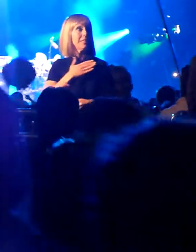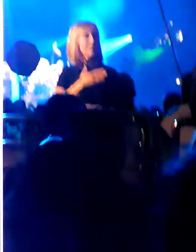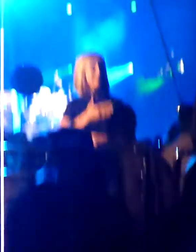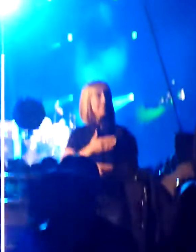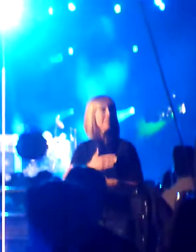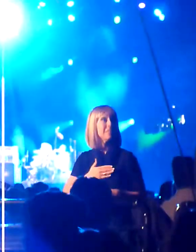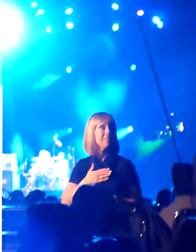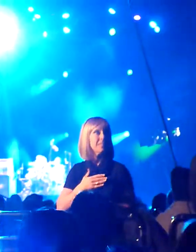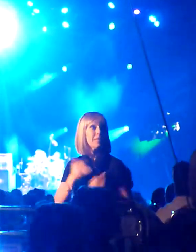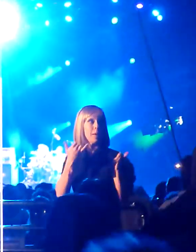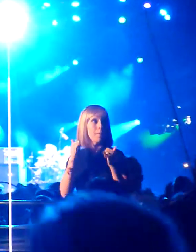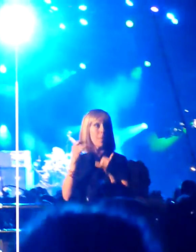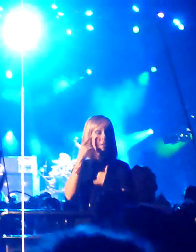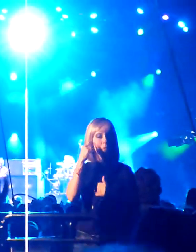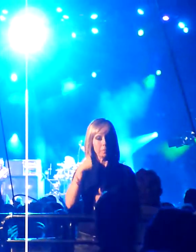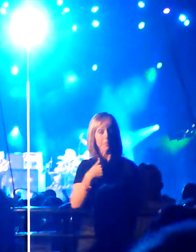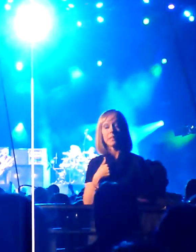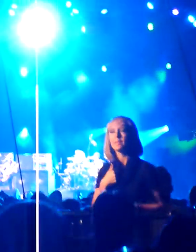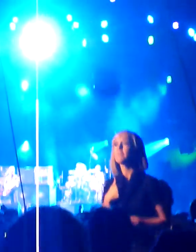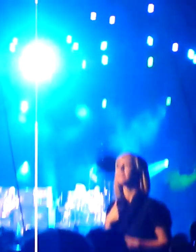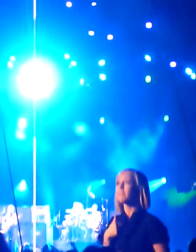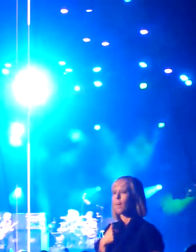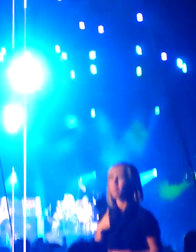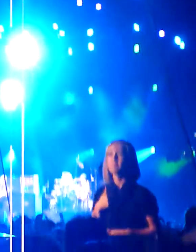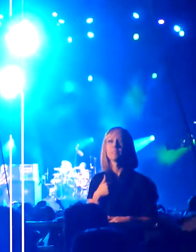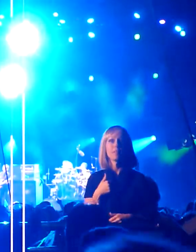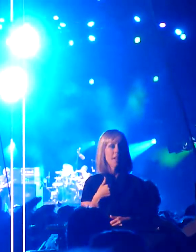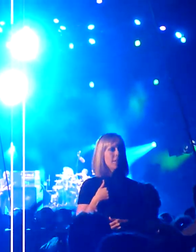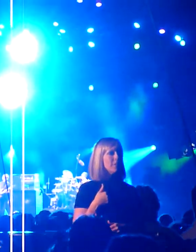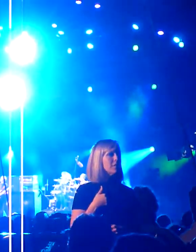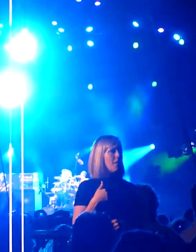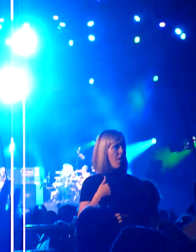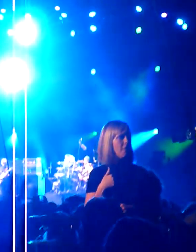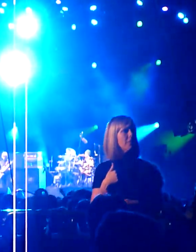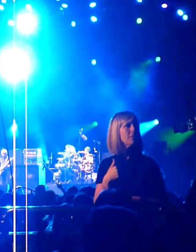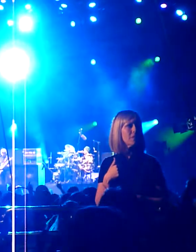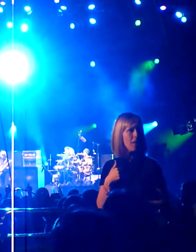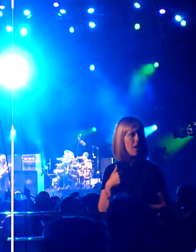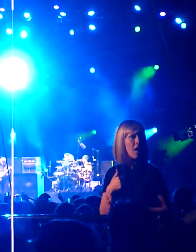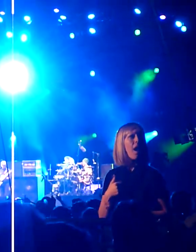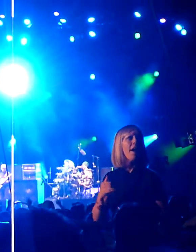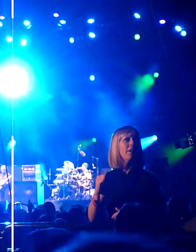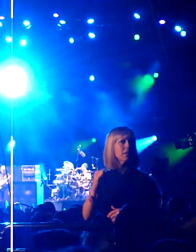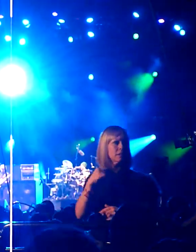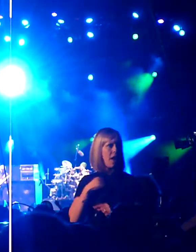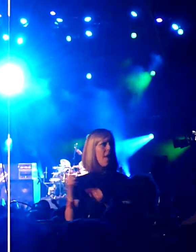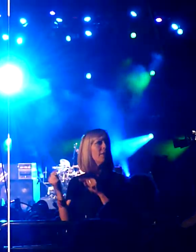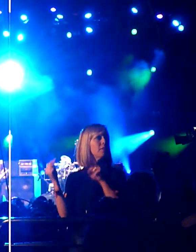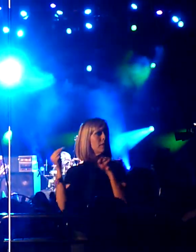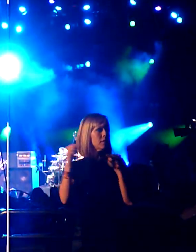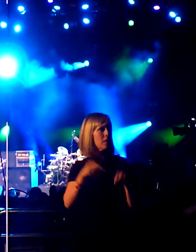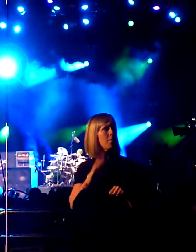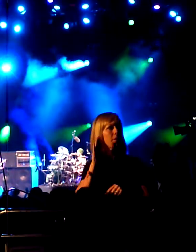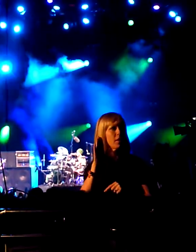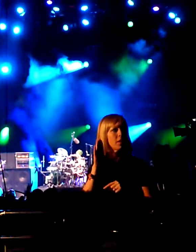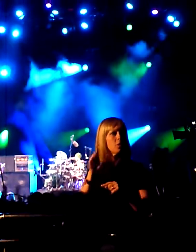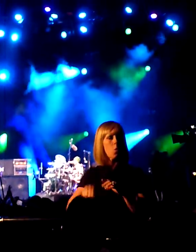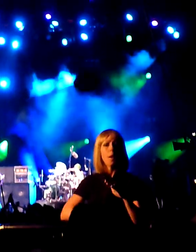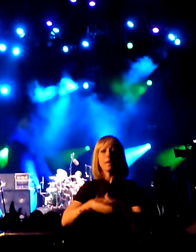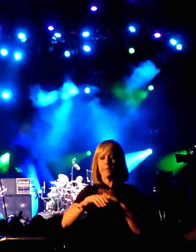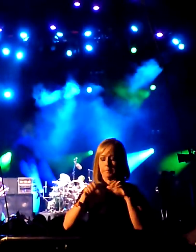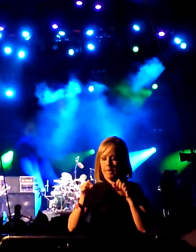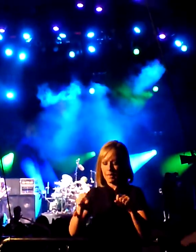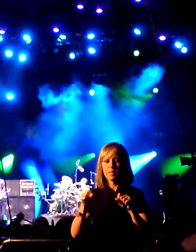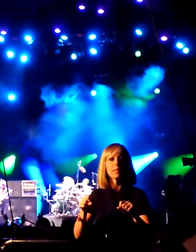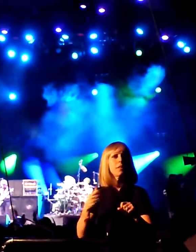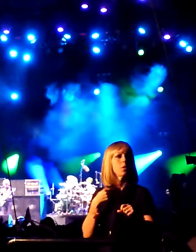To me, I'm peering out through your opacity Though